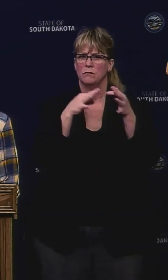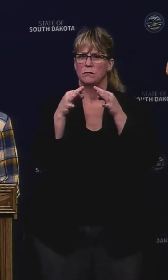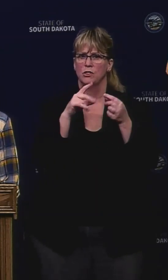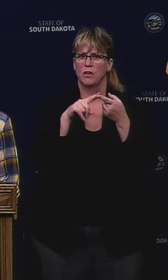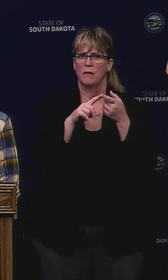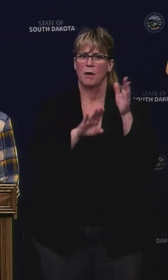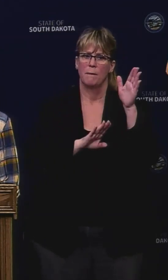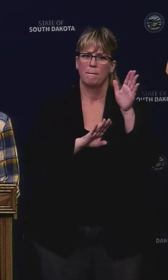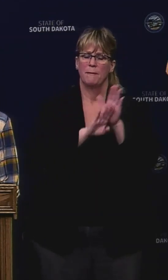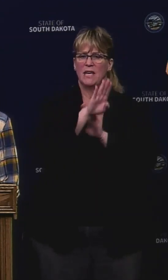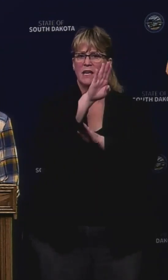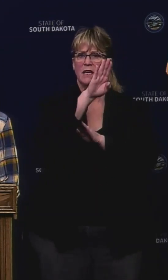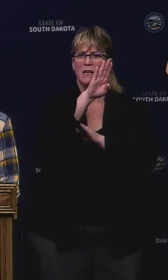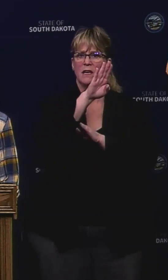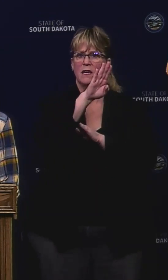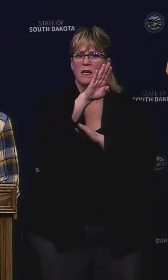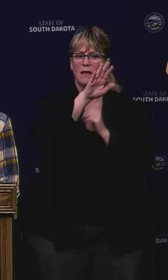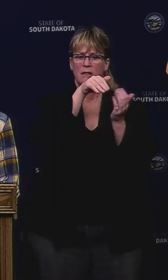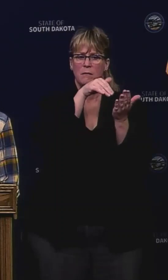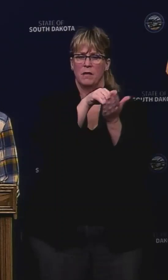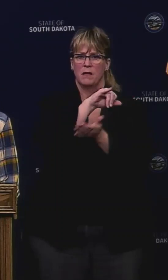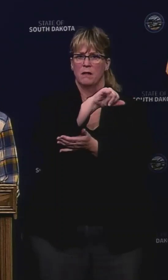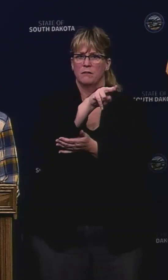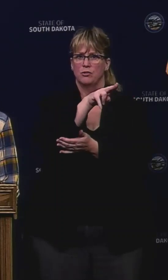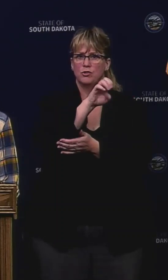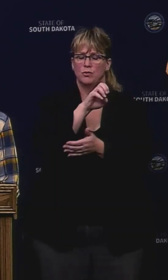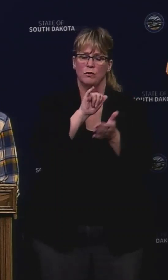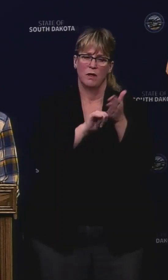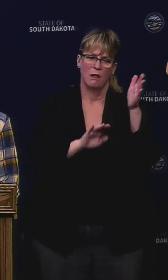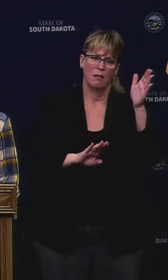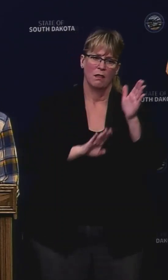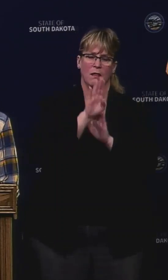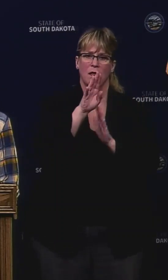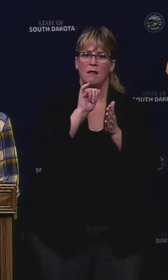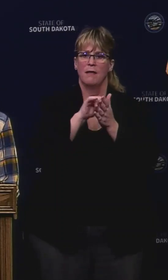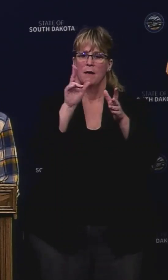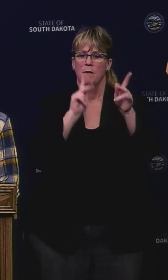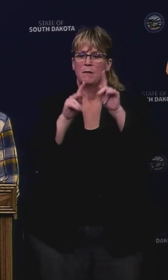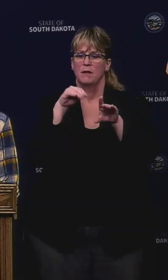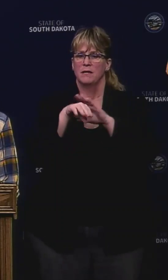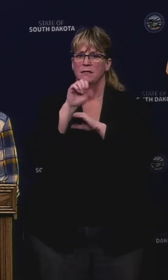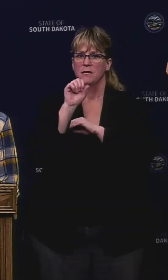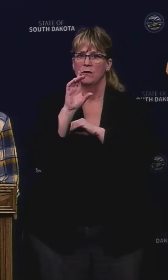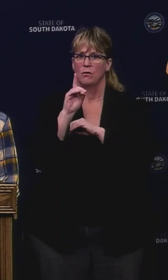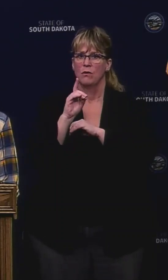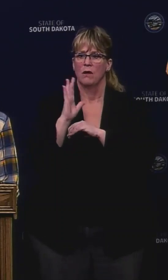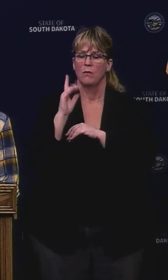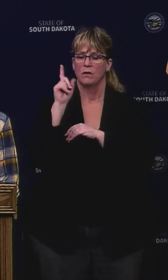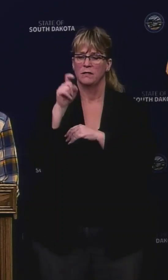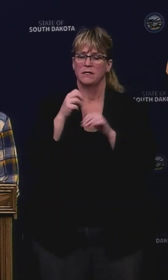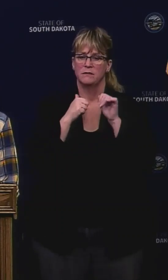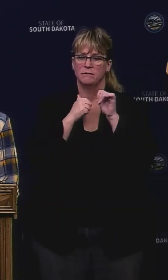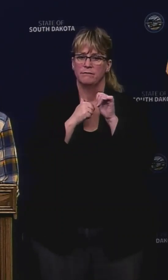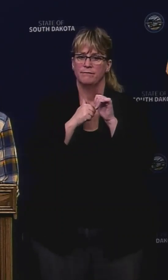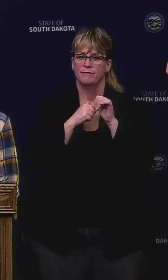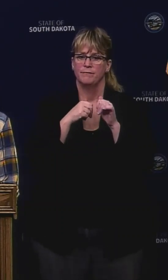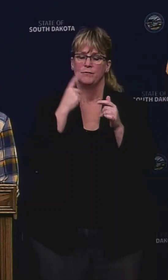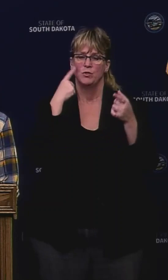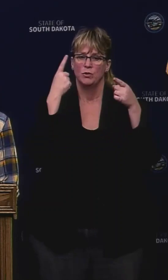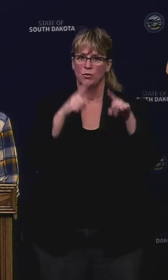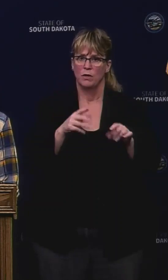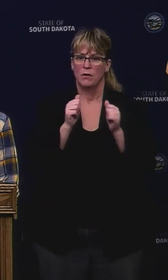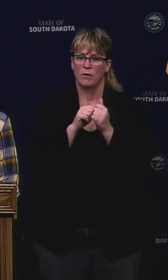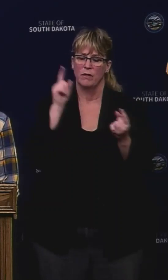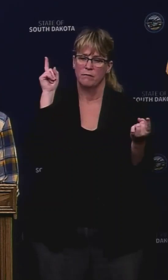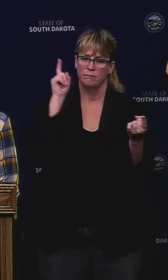peak in mid-June and that South Dakotans would need to follow all of the mitigation efforts up until